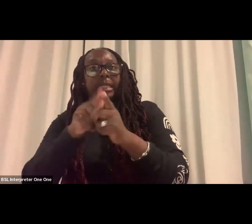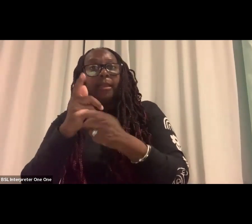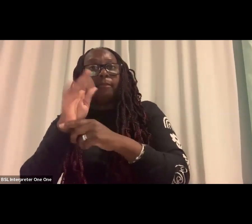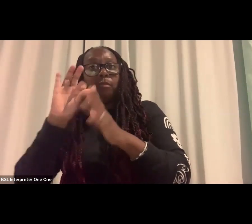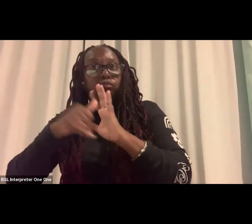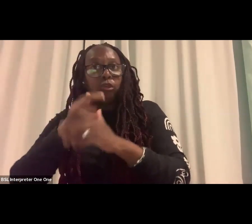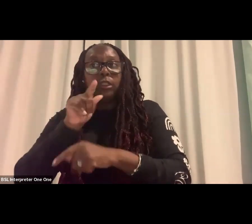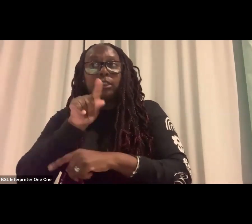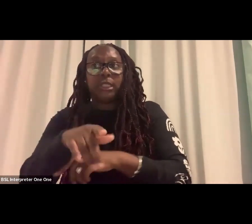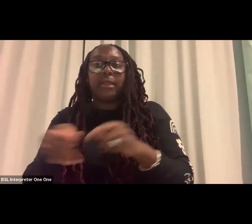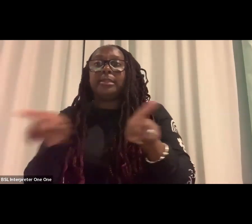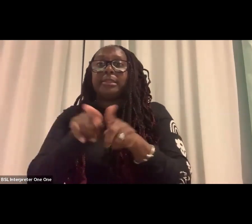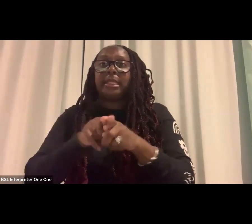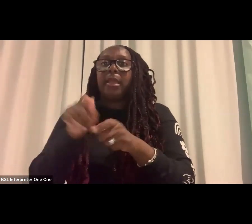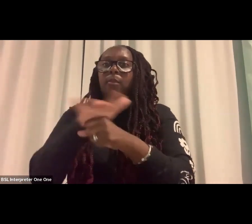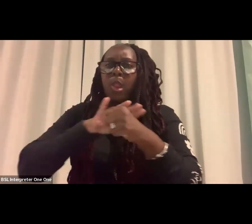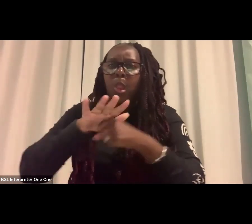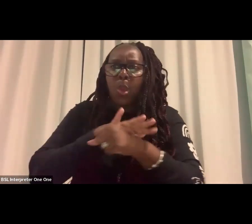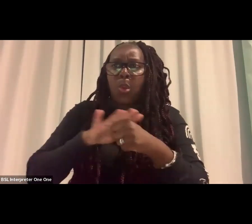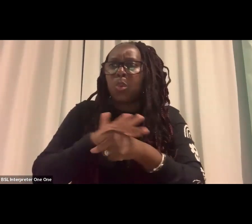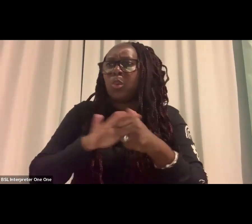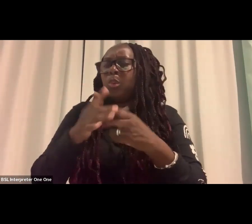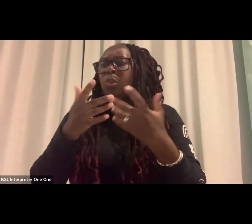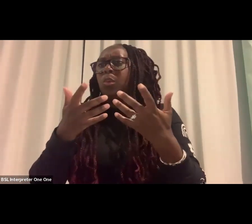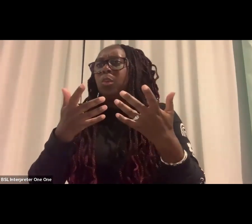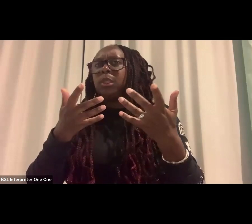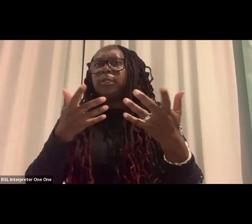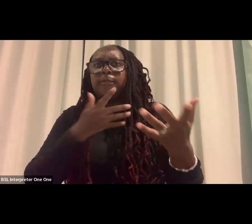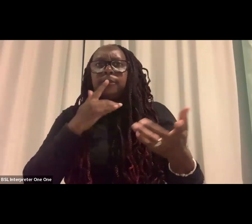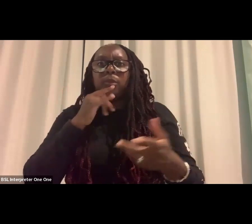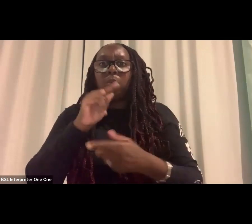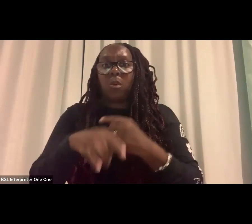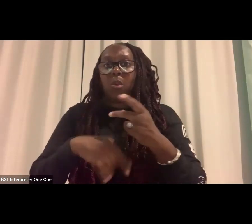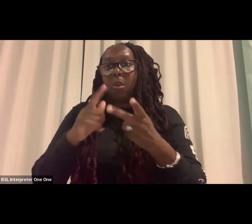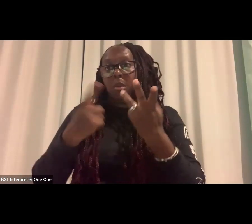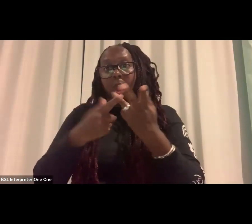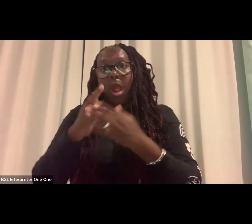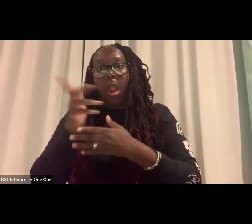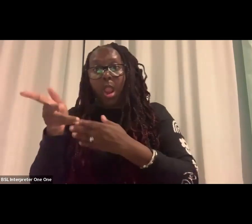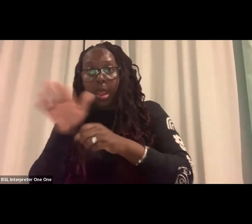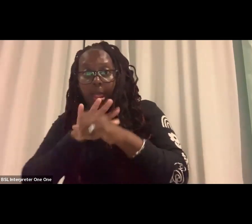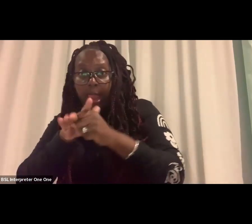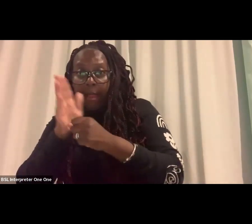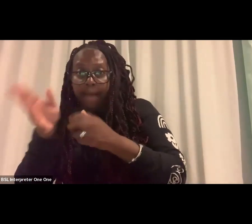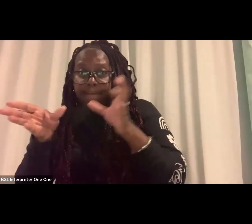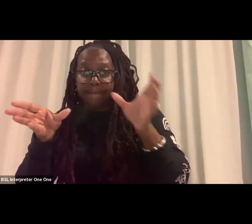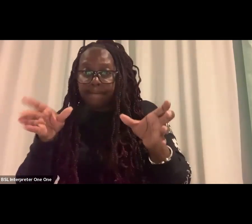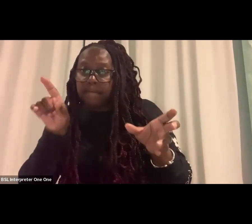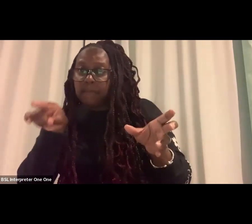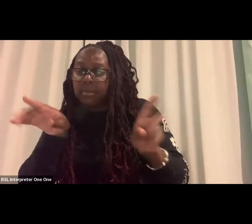on the very local area of implementation on one side, and on the other side we will be looking on